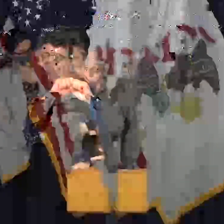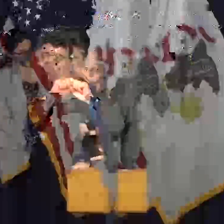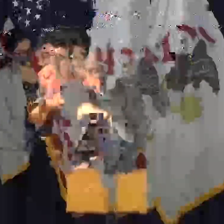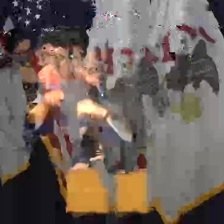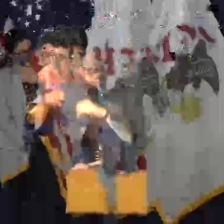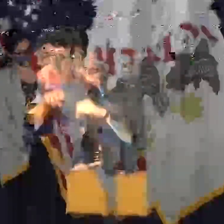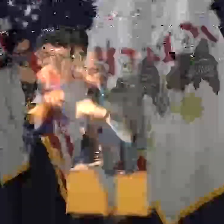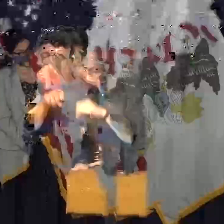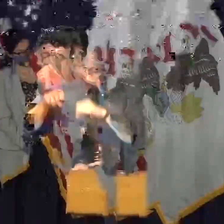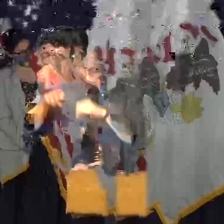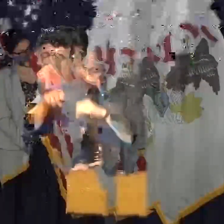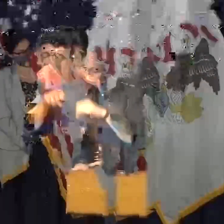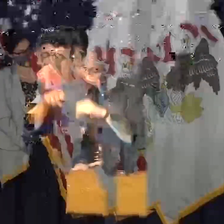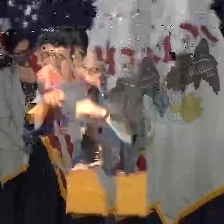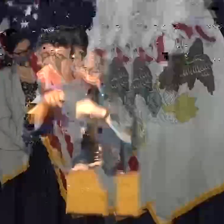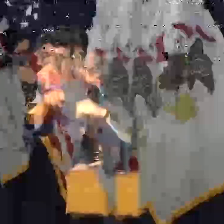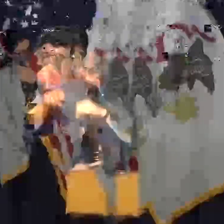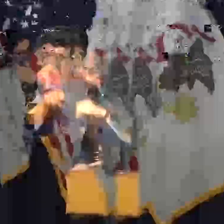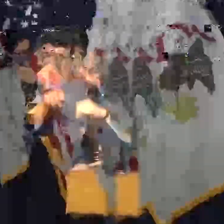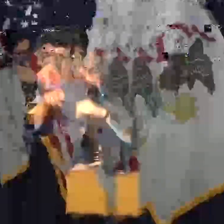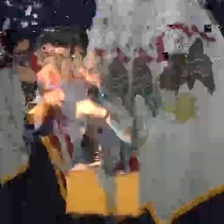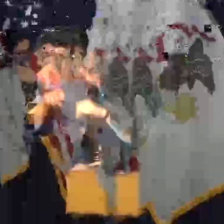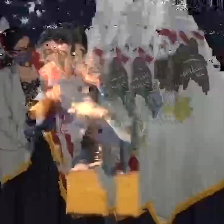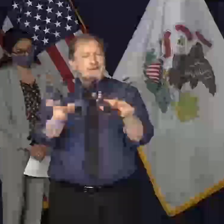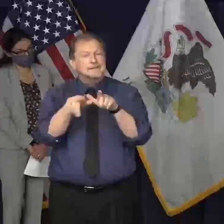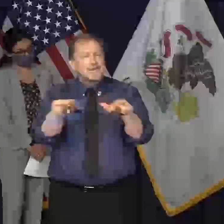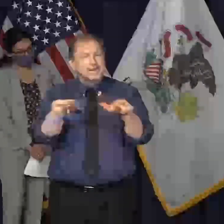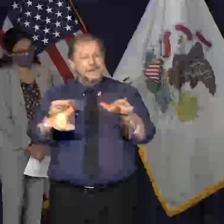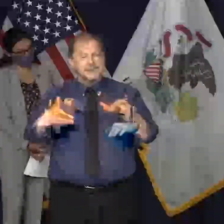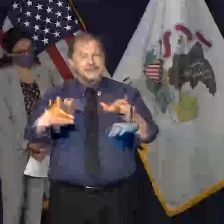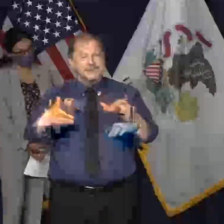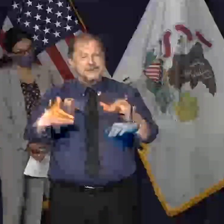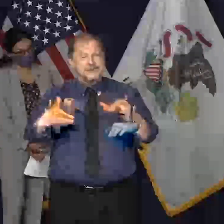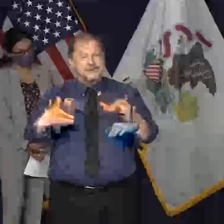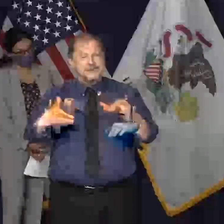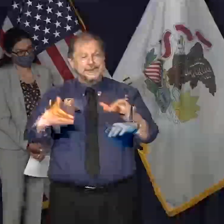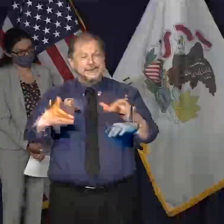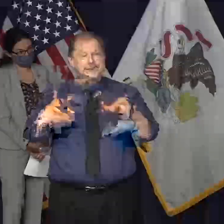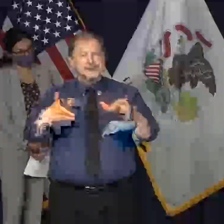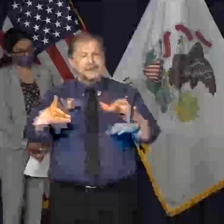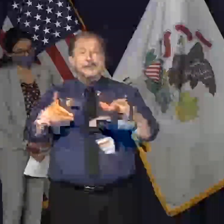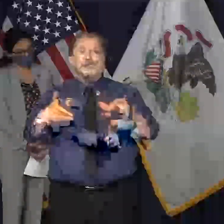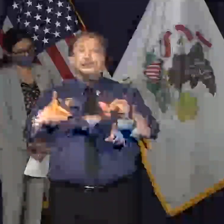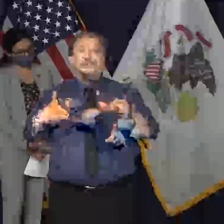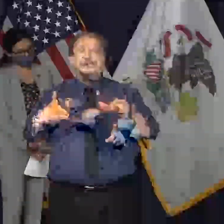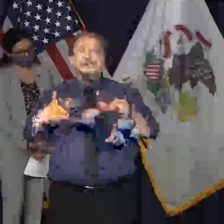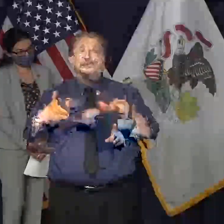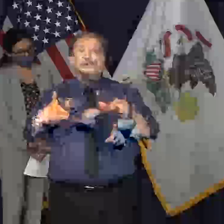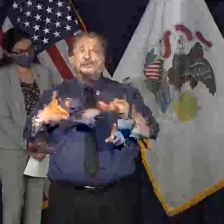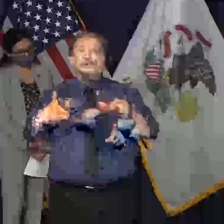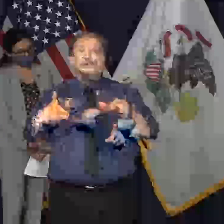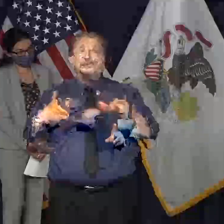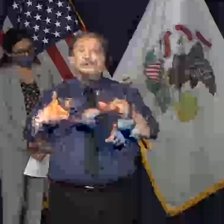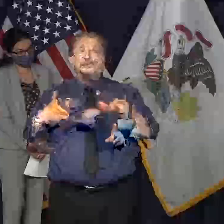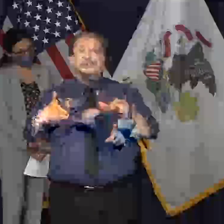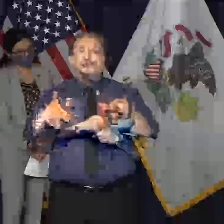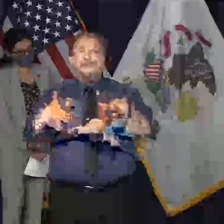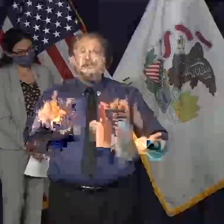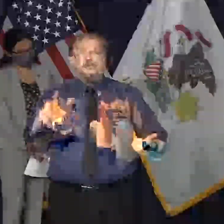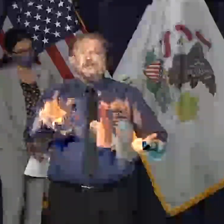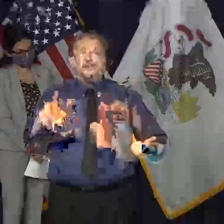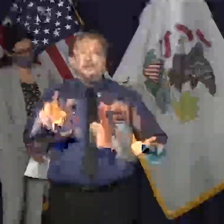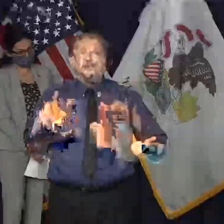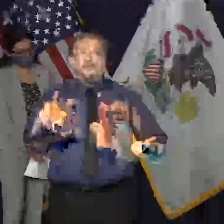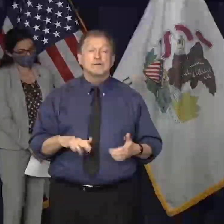the post-crisis management world. So in bringing in our public partners in the Latino